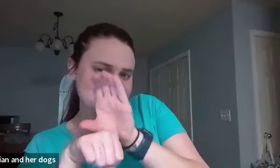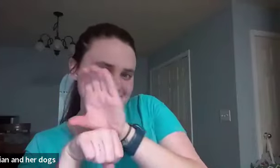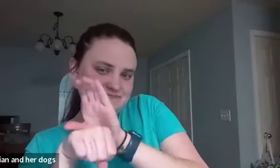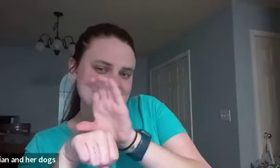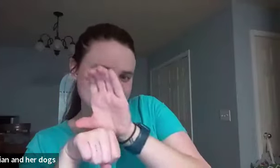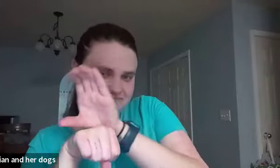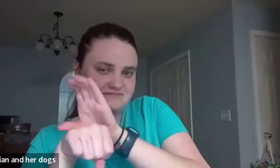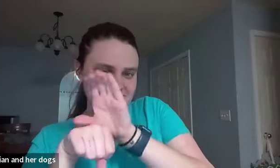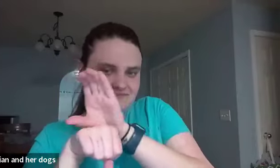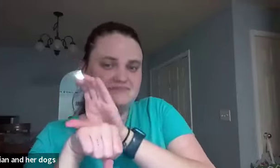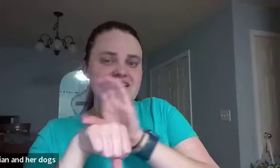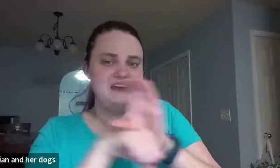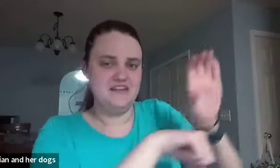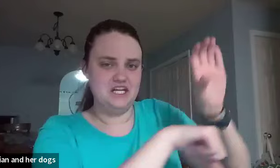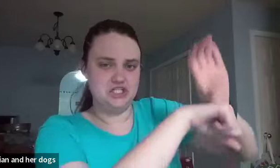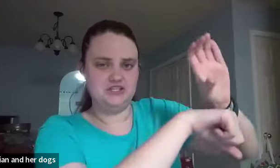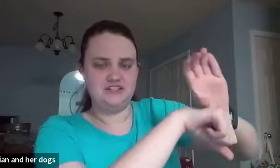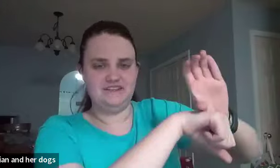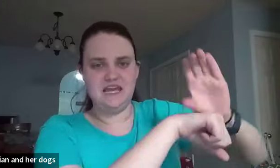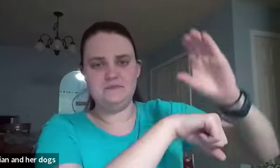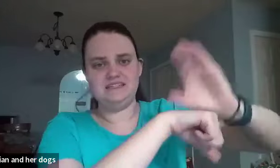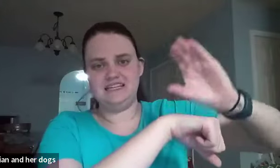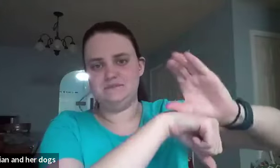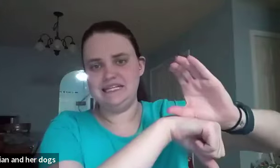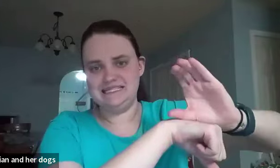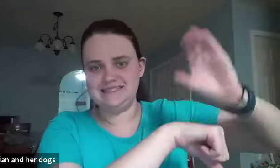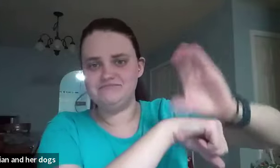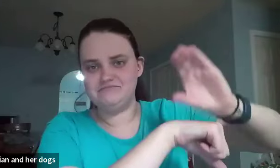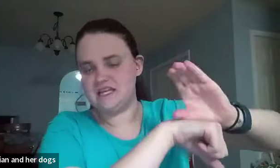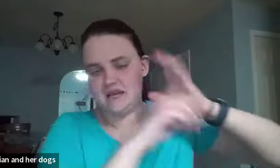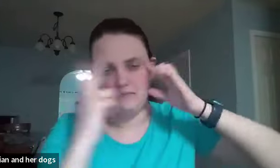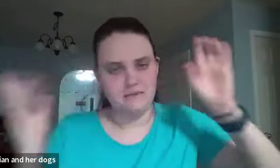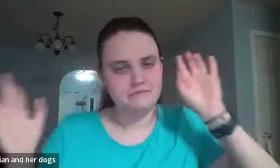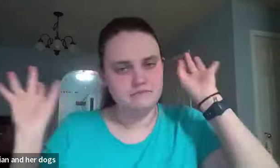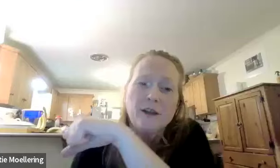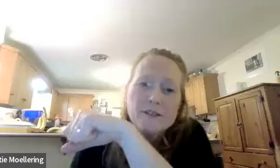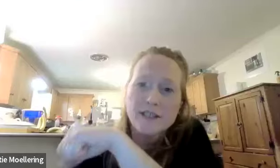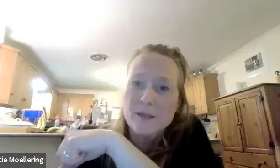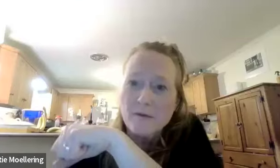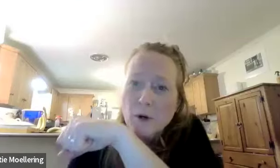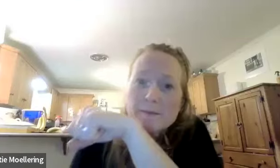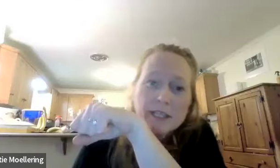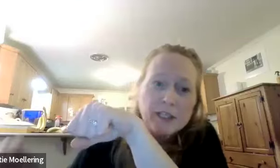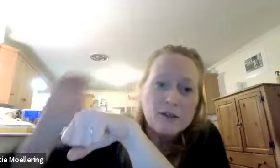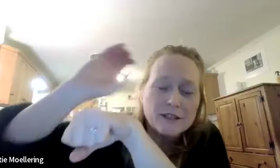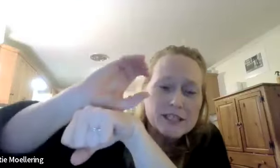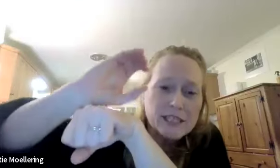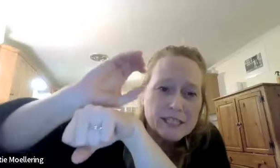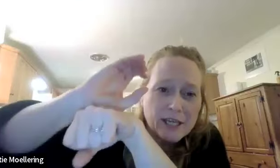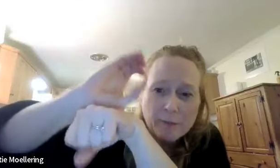chocolate. And then a church, like the tapping is like, it's a place. That's I'm telling you, I've said this before. I'm telling you, this is